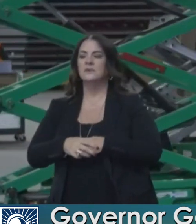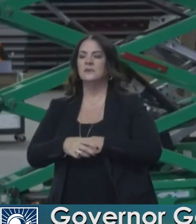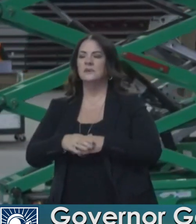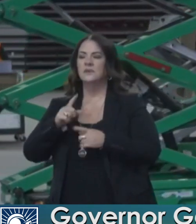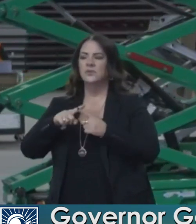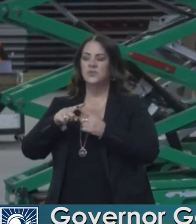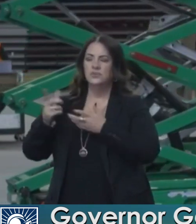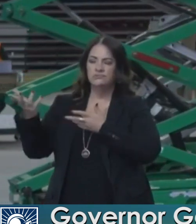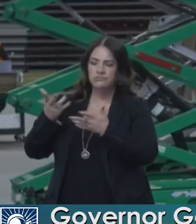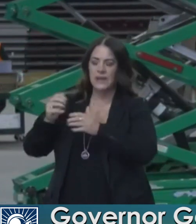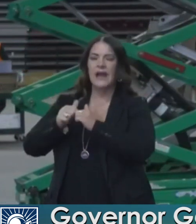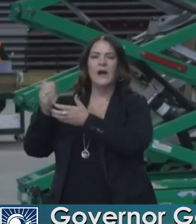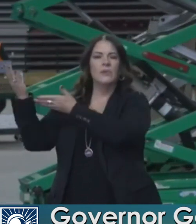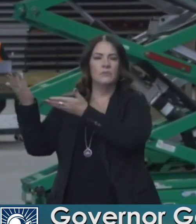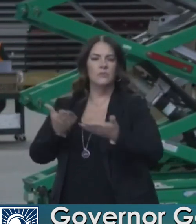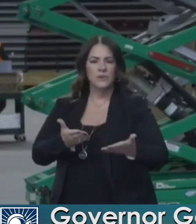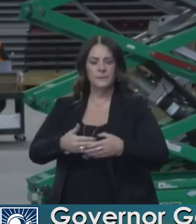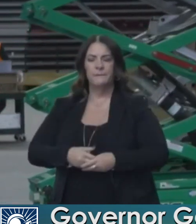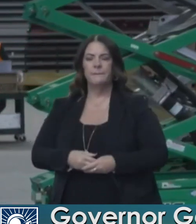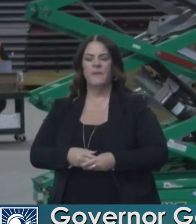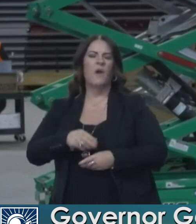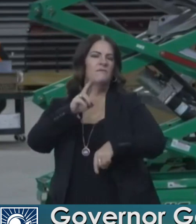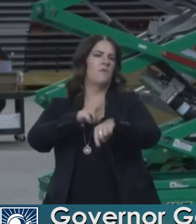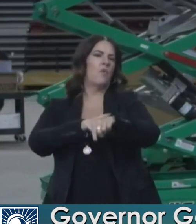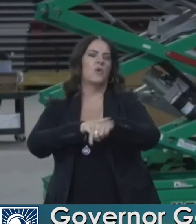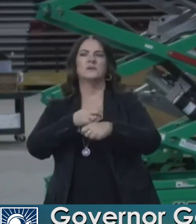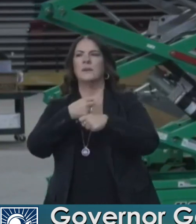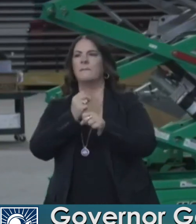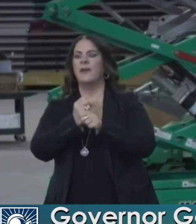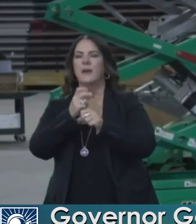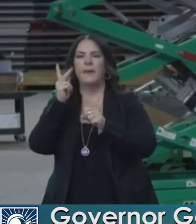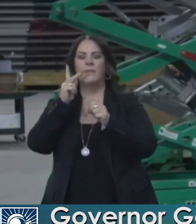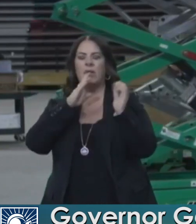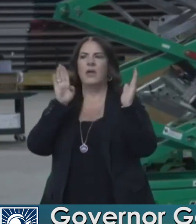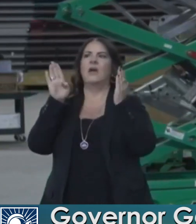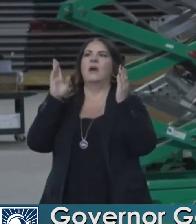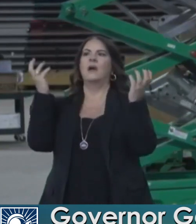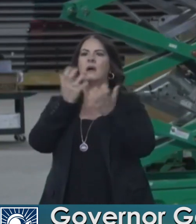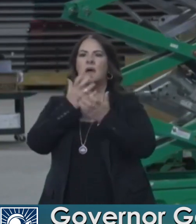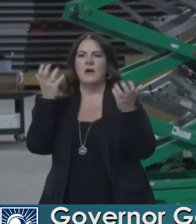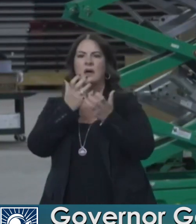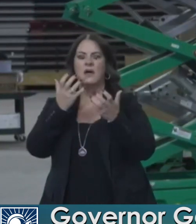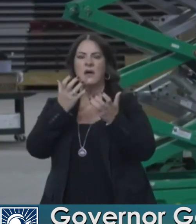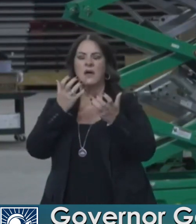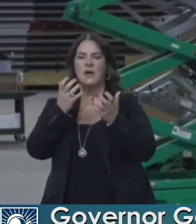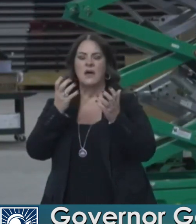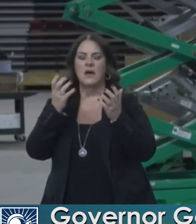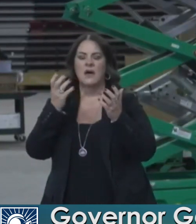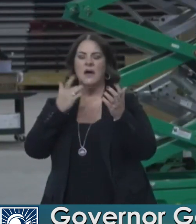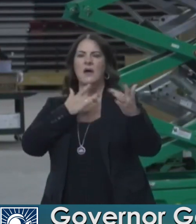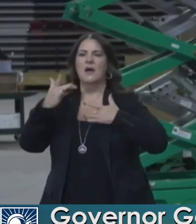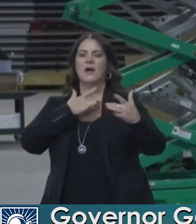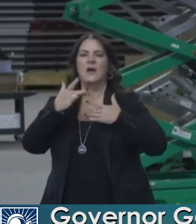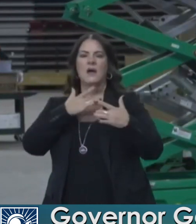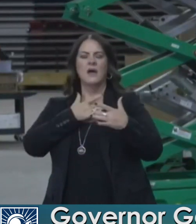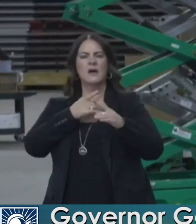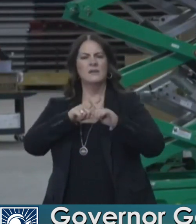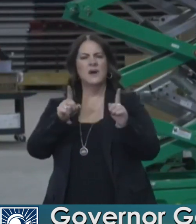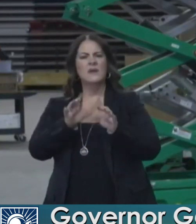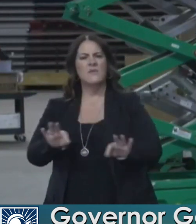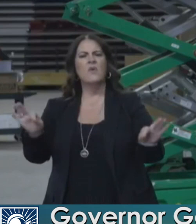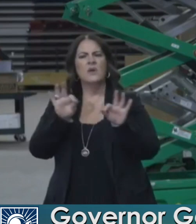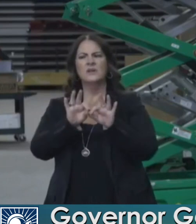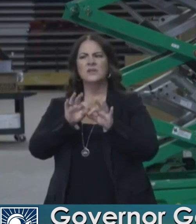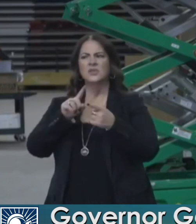and obviously raised the alarm bells for the state of California that we needed to prepare not only to address the needs of those that were being